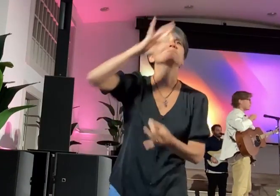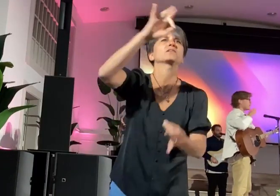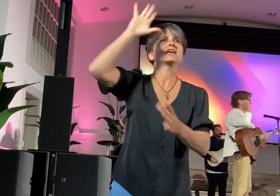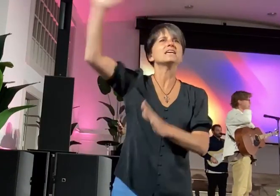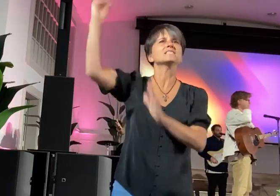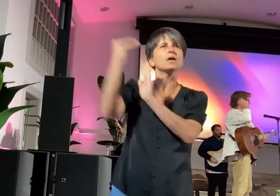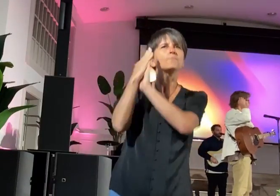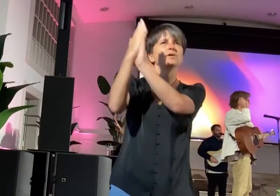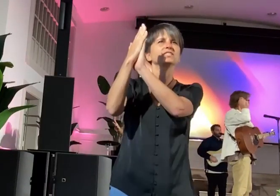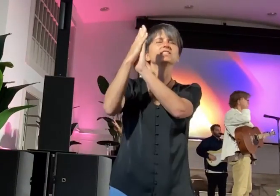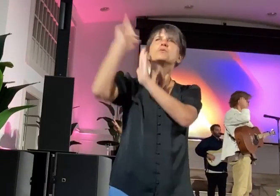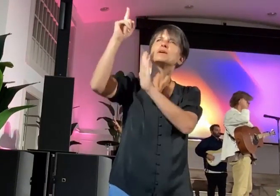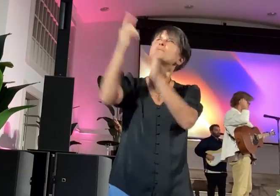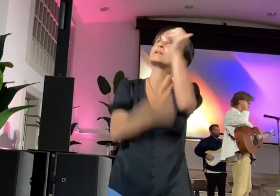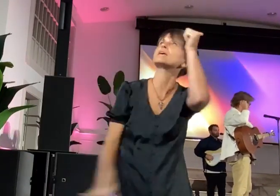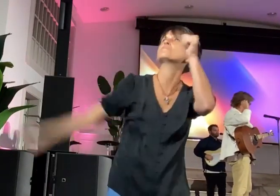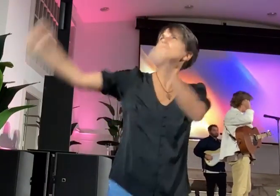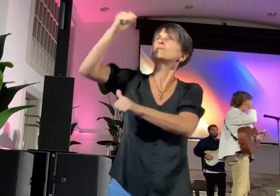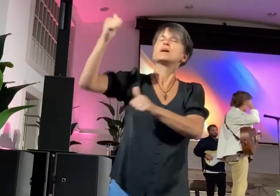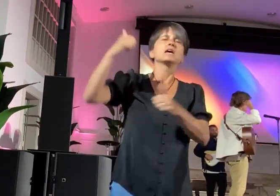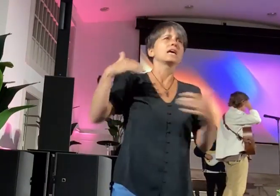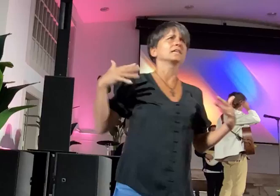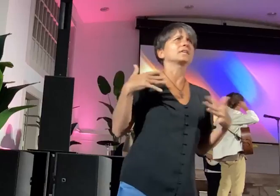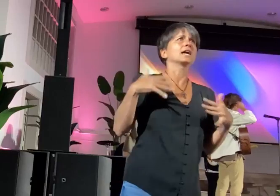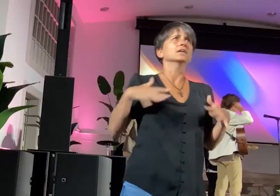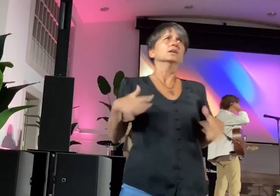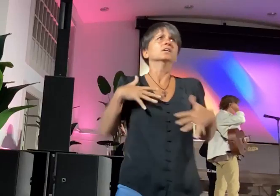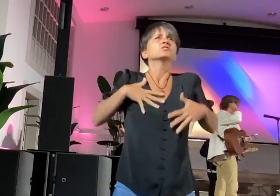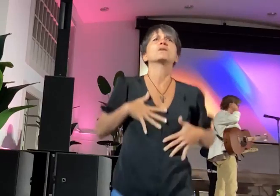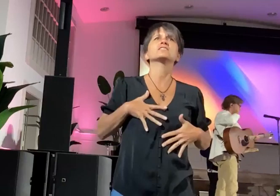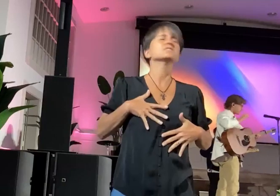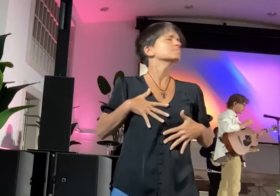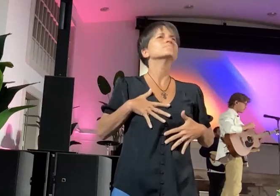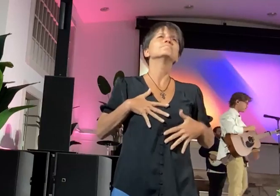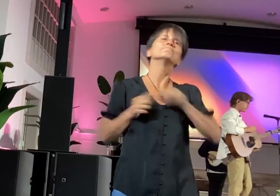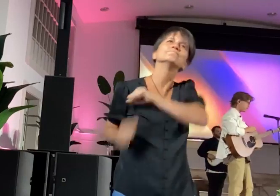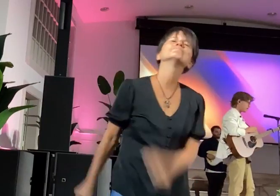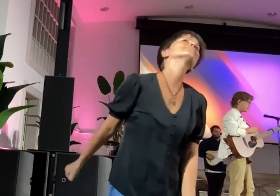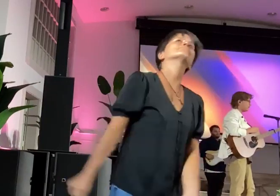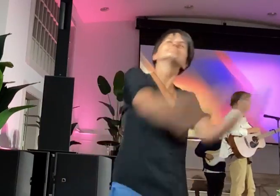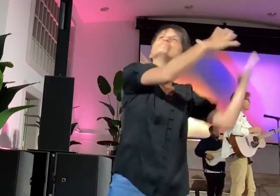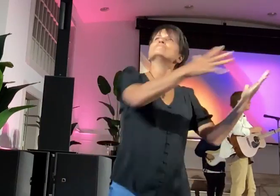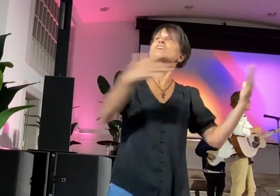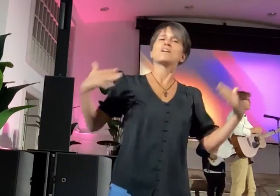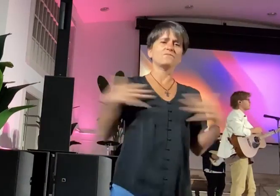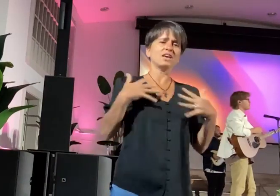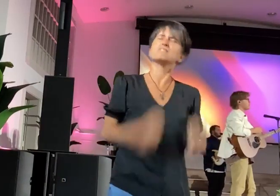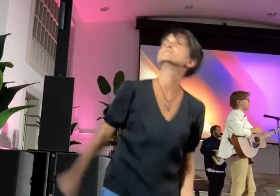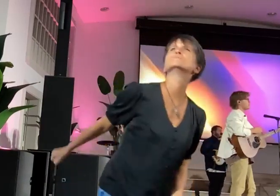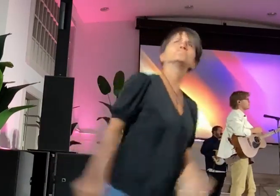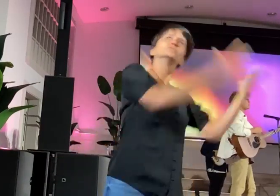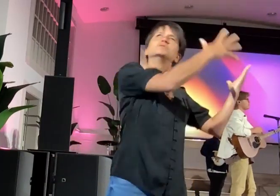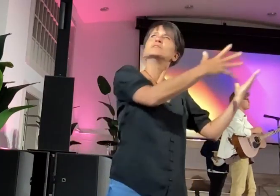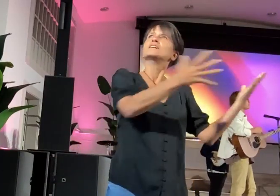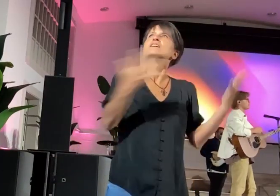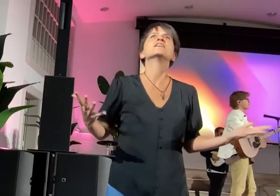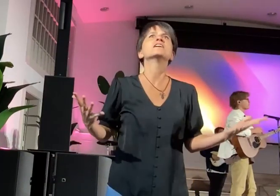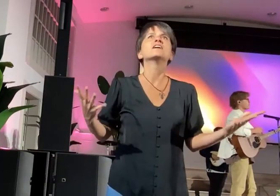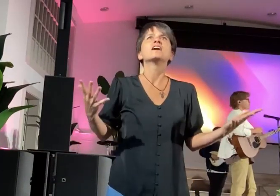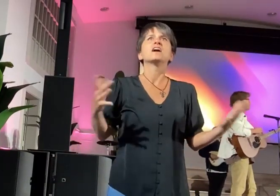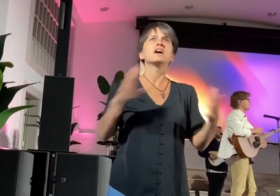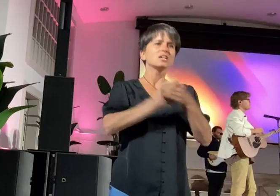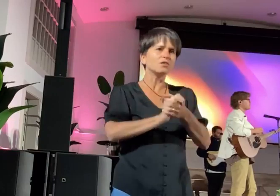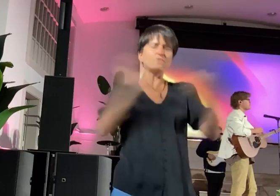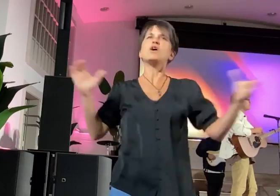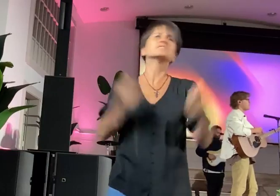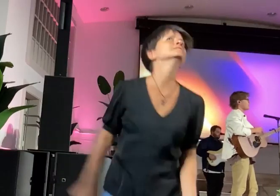above everything else. We put you above the name of anxiety and depression. We put you above the name of fear. We put you above the name of